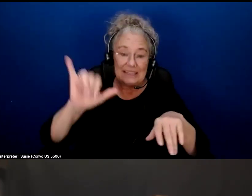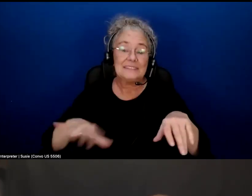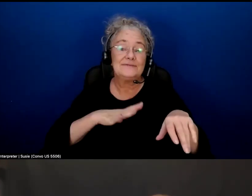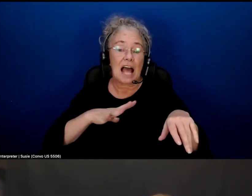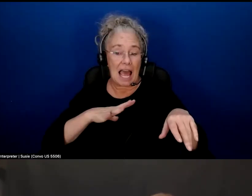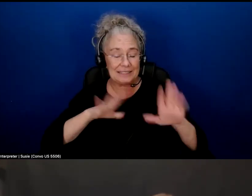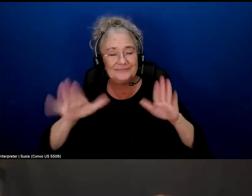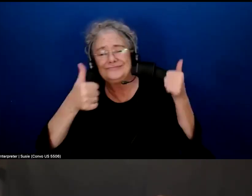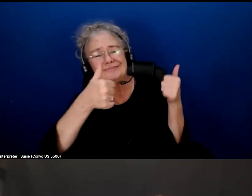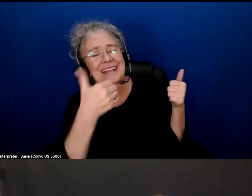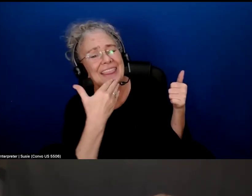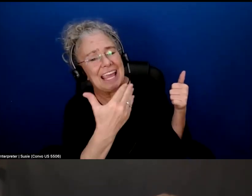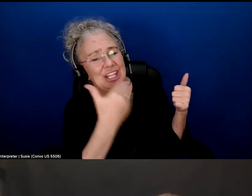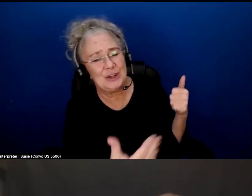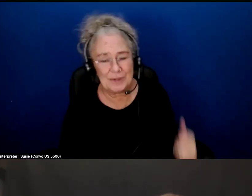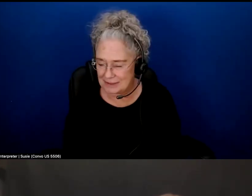Awesome. Thank you.